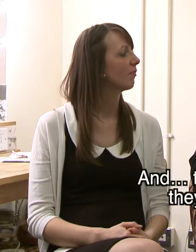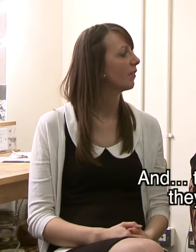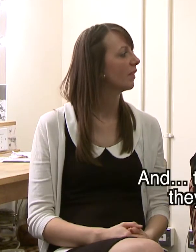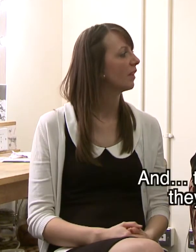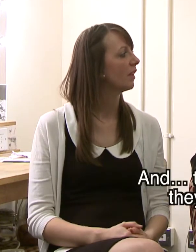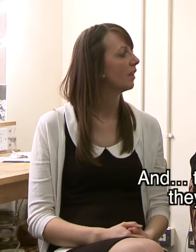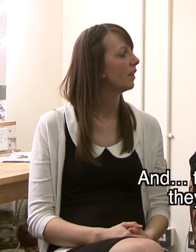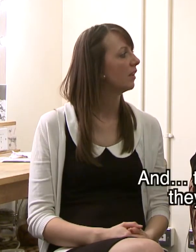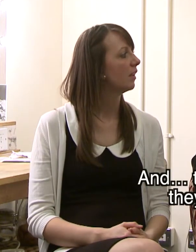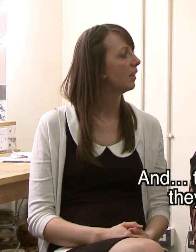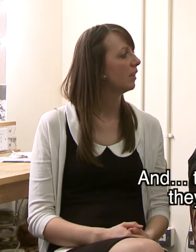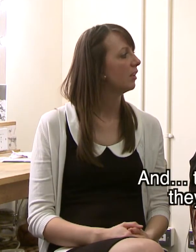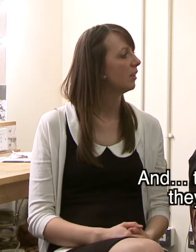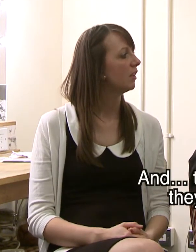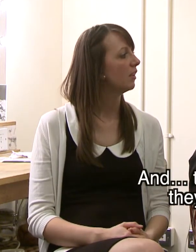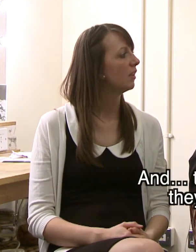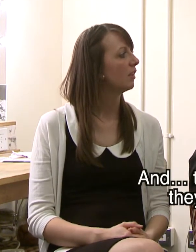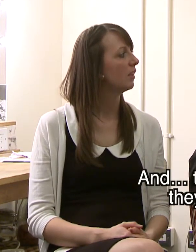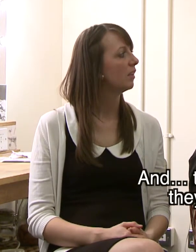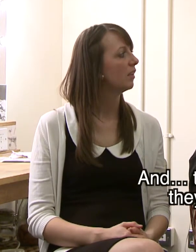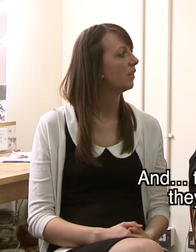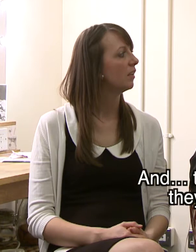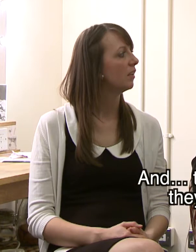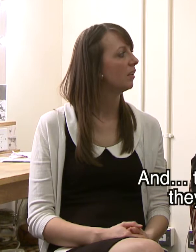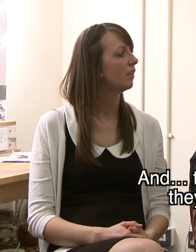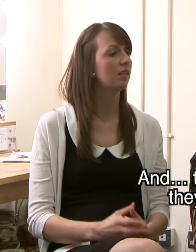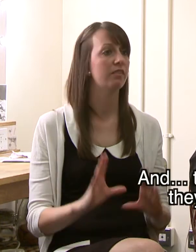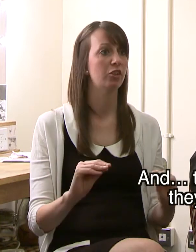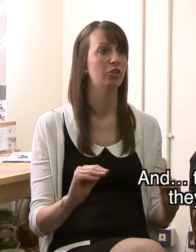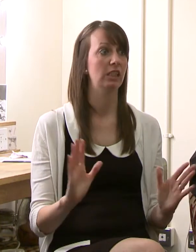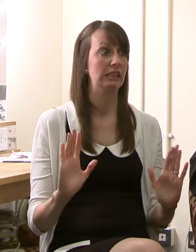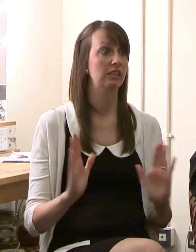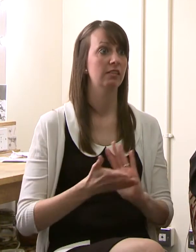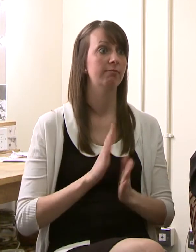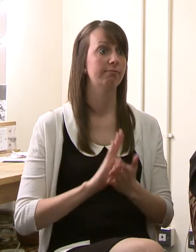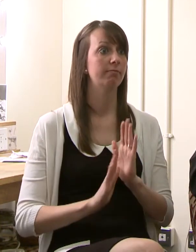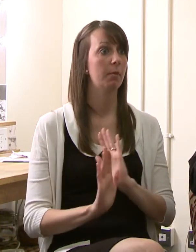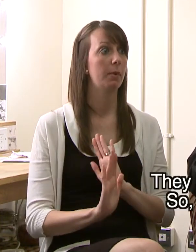And then when it's finished, they give you nothing. They just